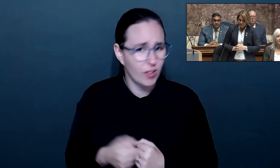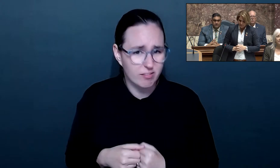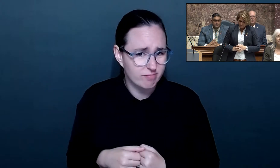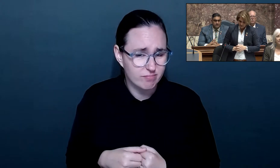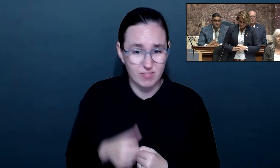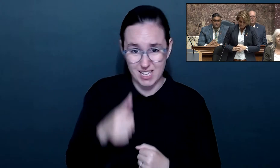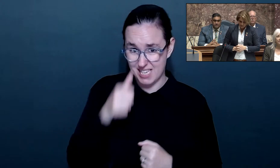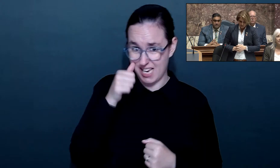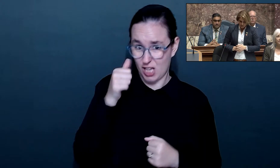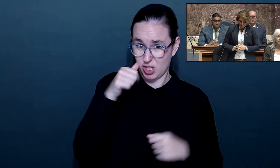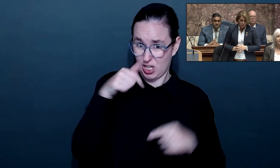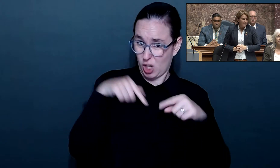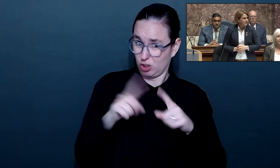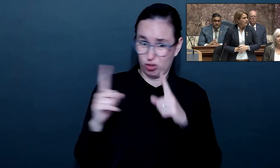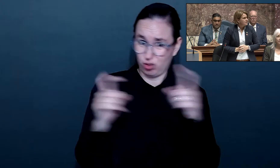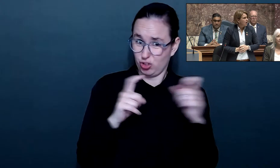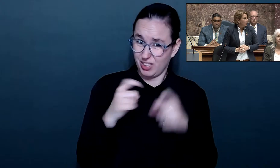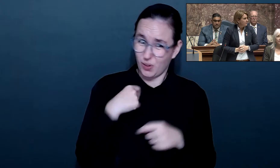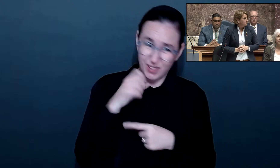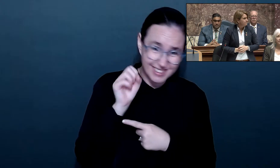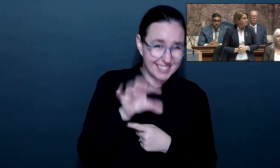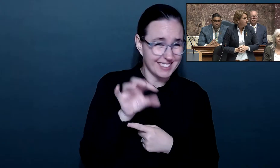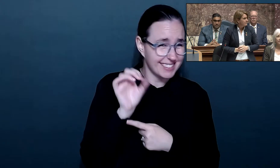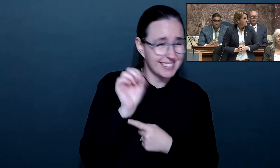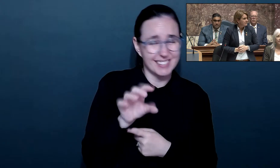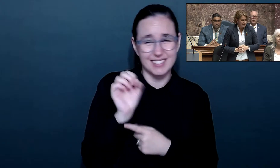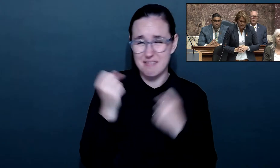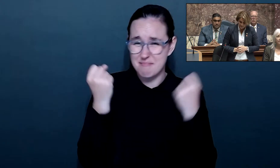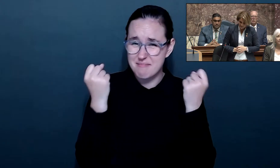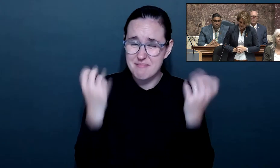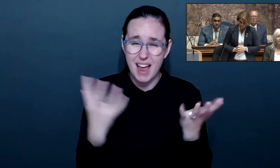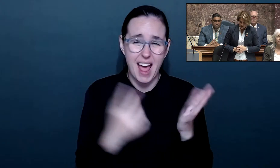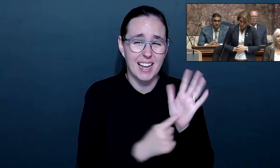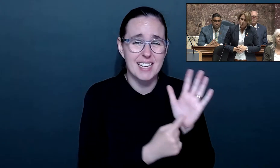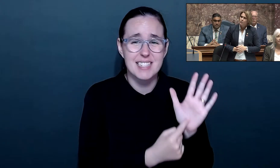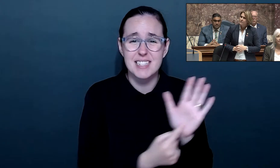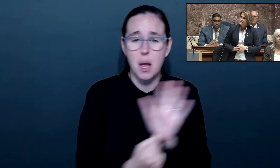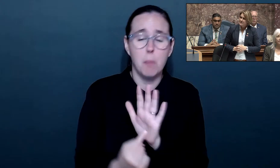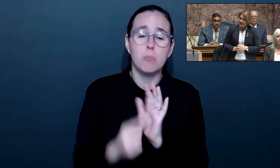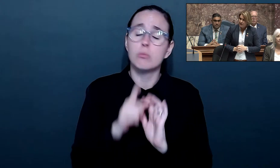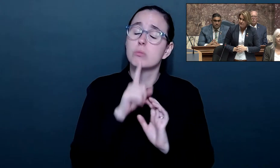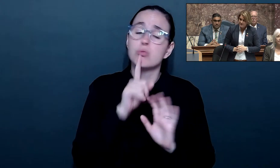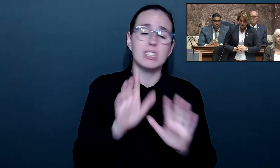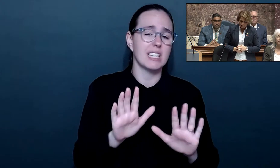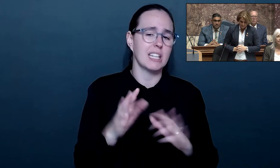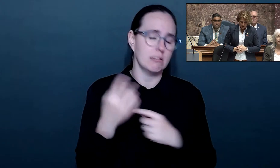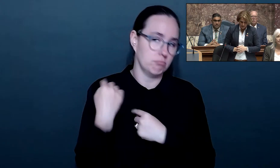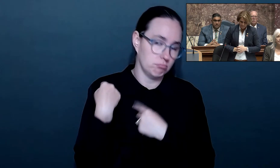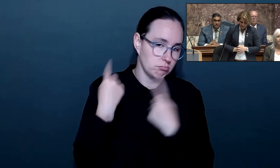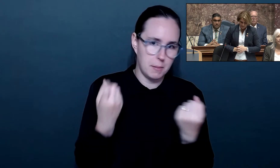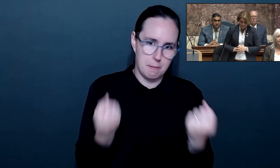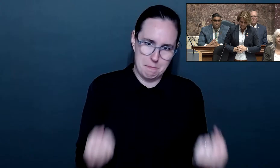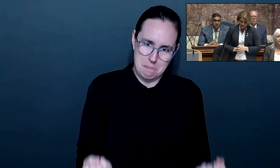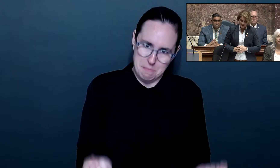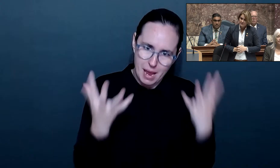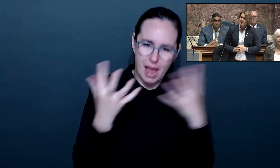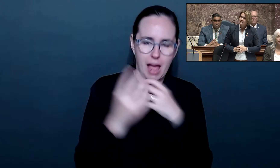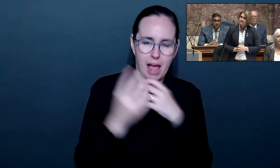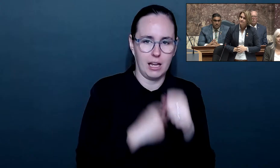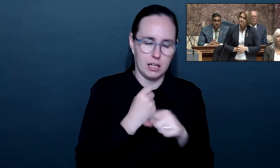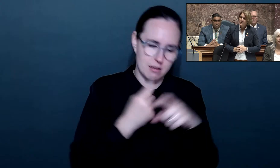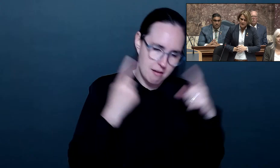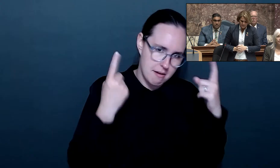this government who go on to cause harm, deaths, or who themselves become victims of